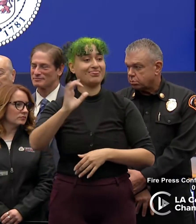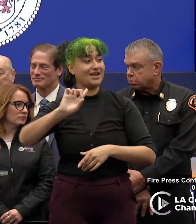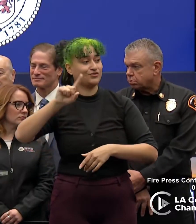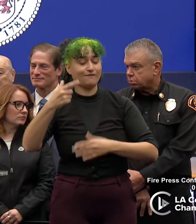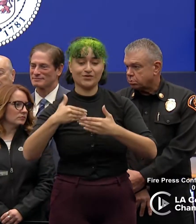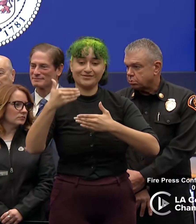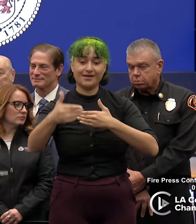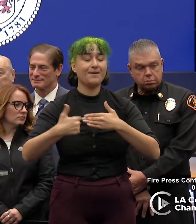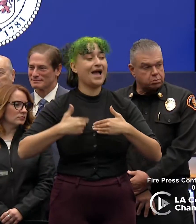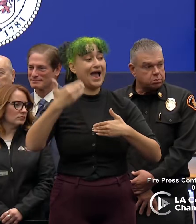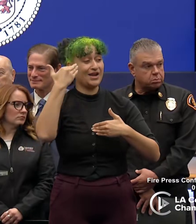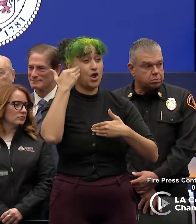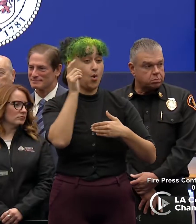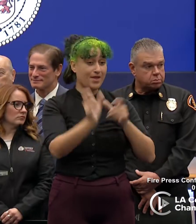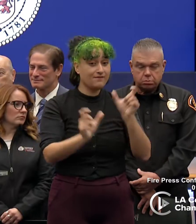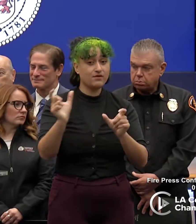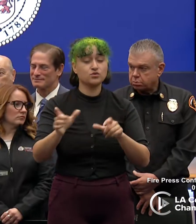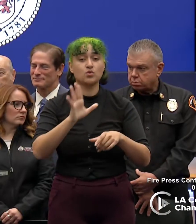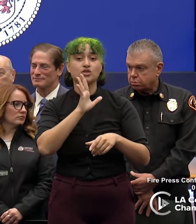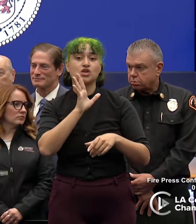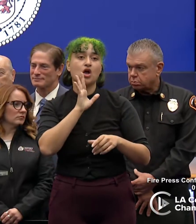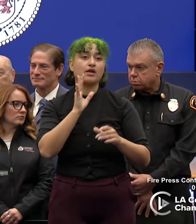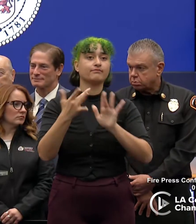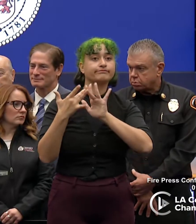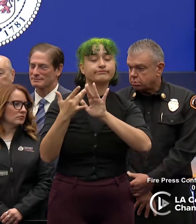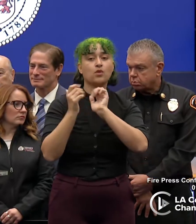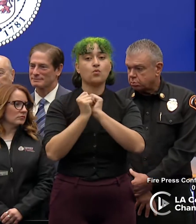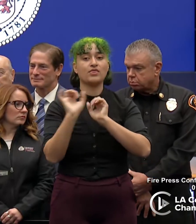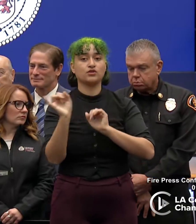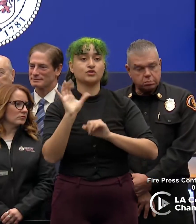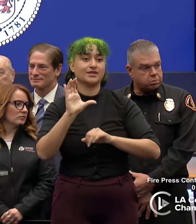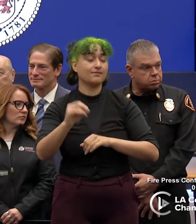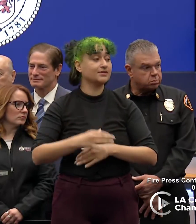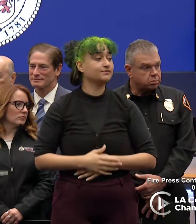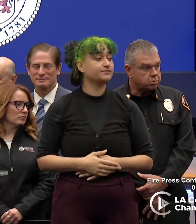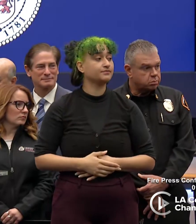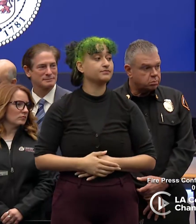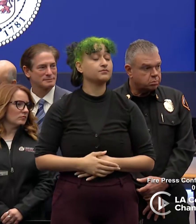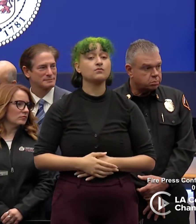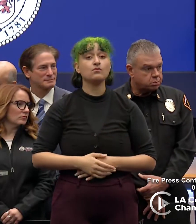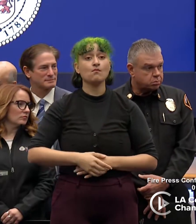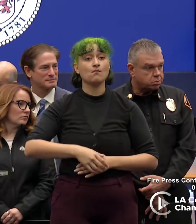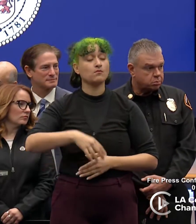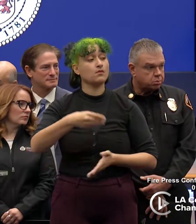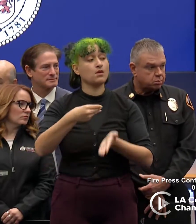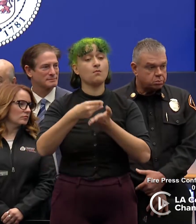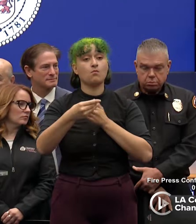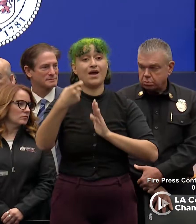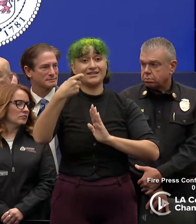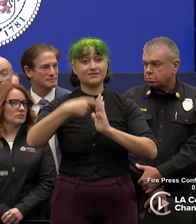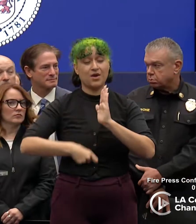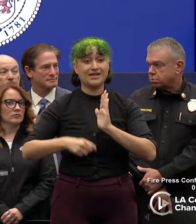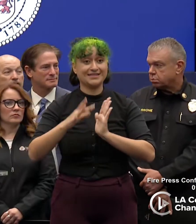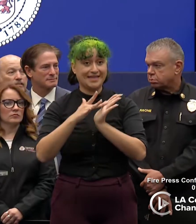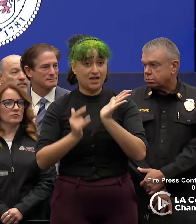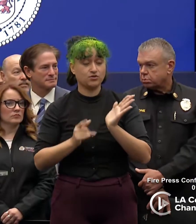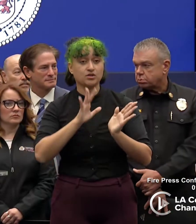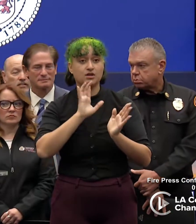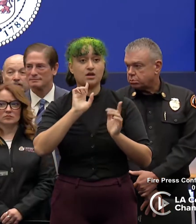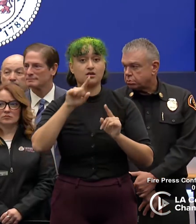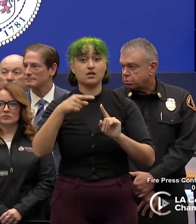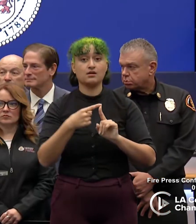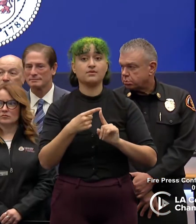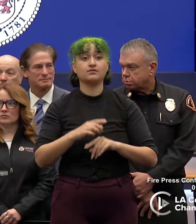first step. And I know individuals are talking to their insurance companies, et cetera. And price gouging, you're talking a lot about price gouging and how it